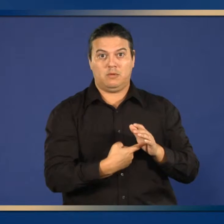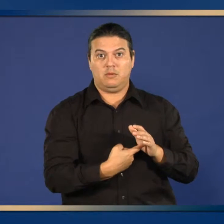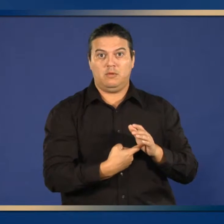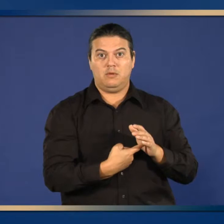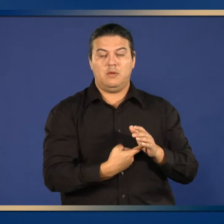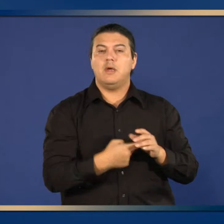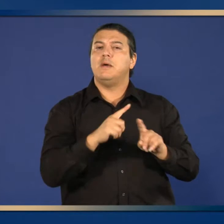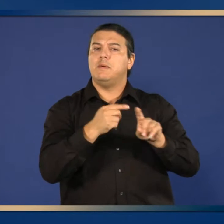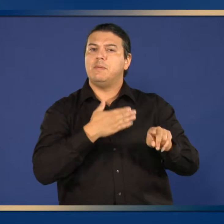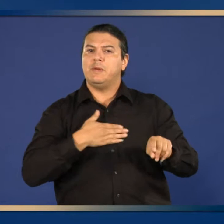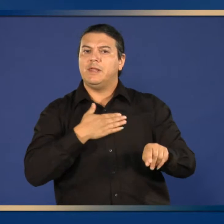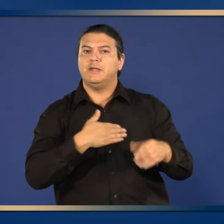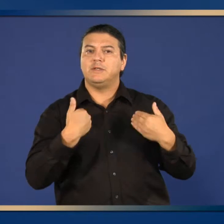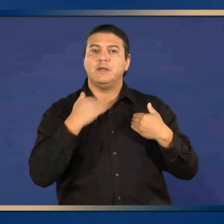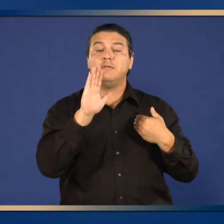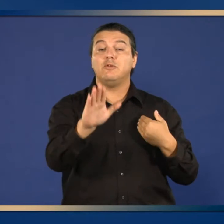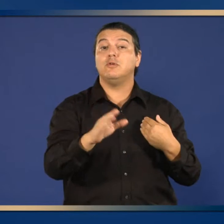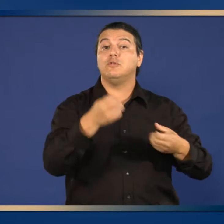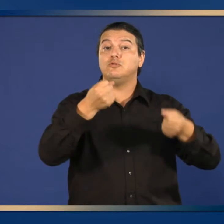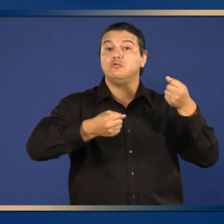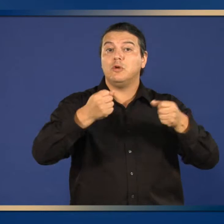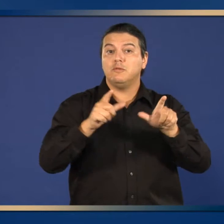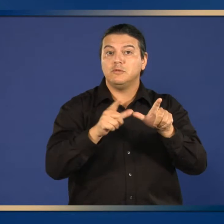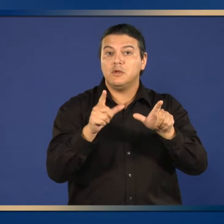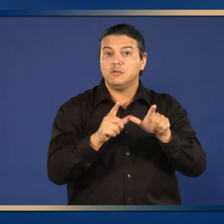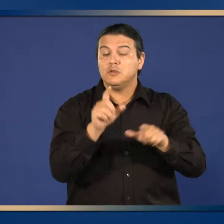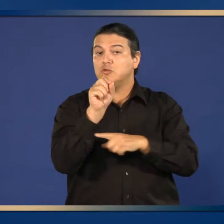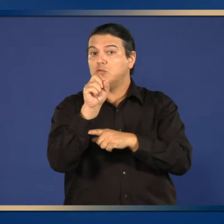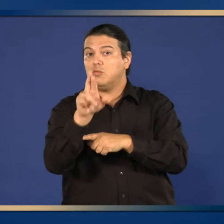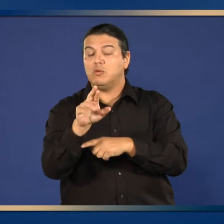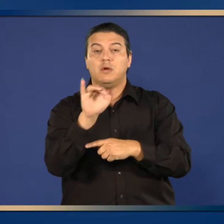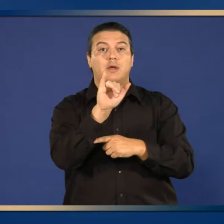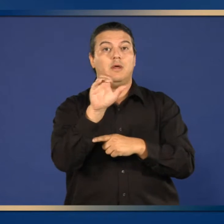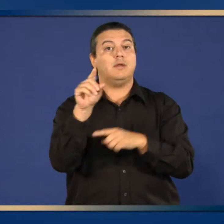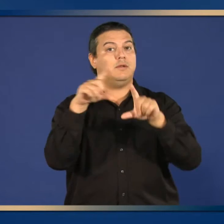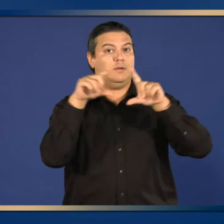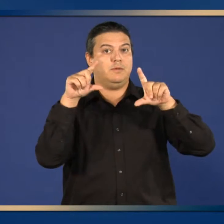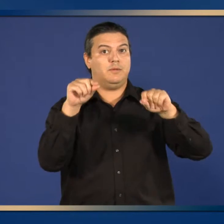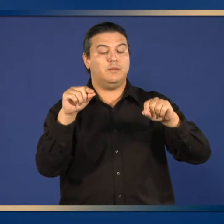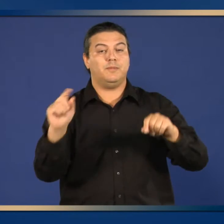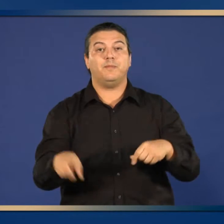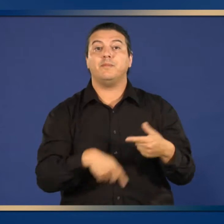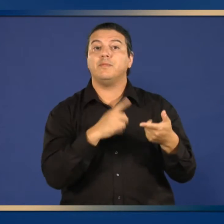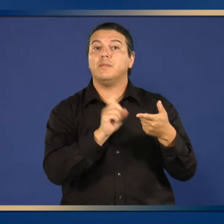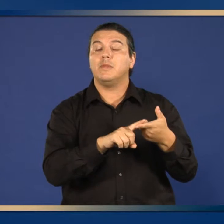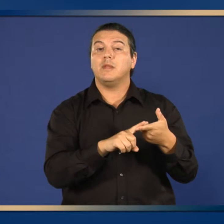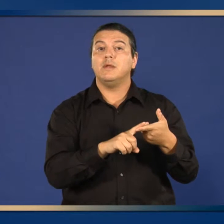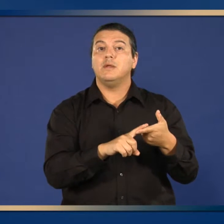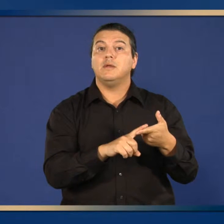required, please have available driver's license or ID,